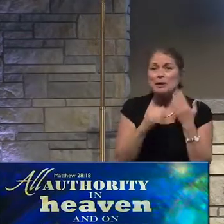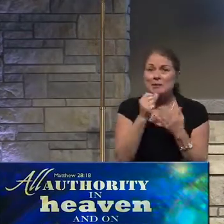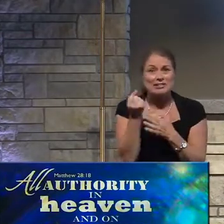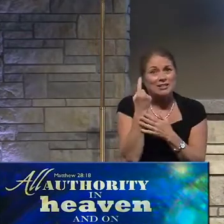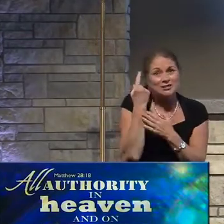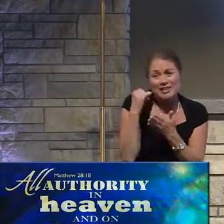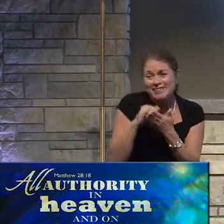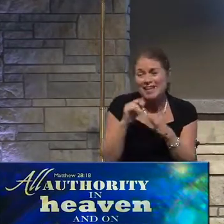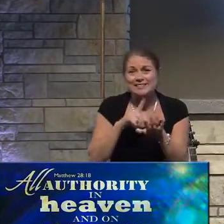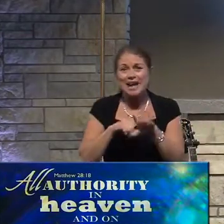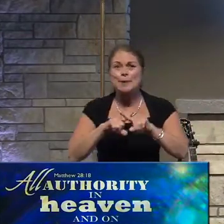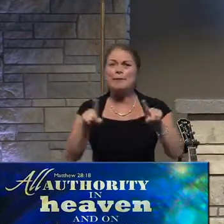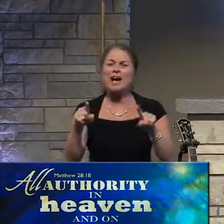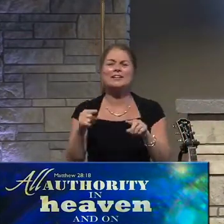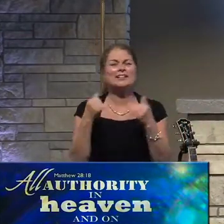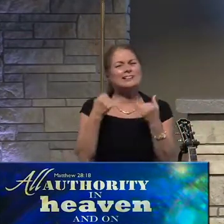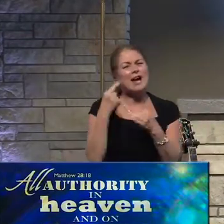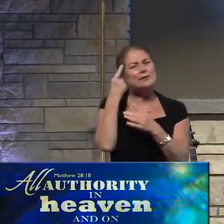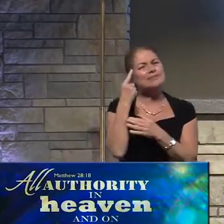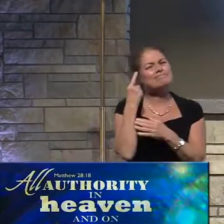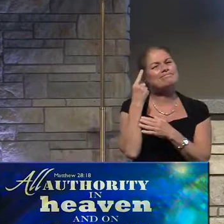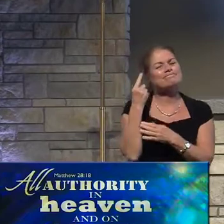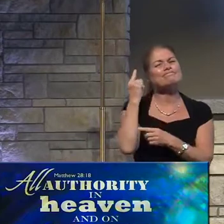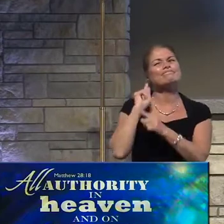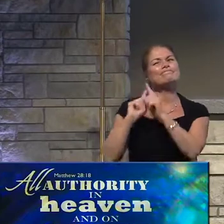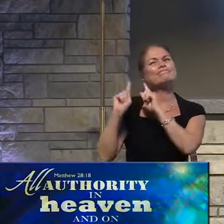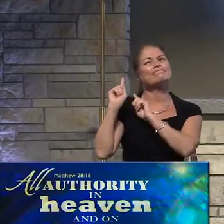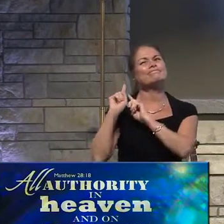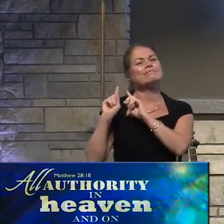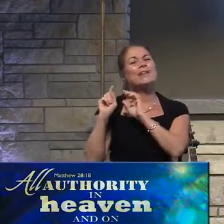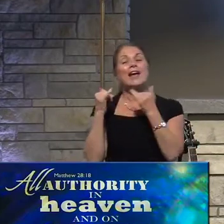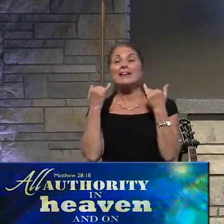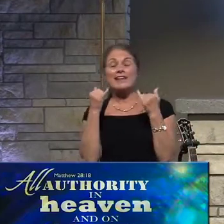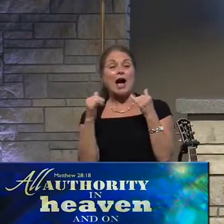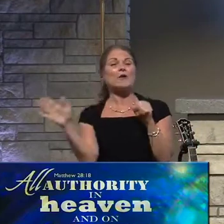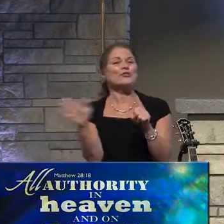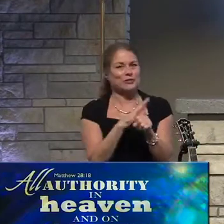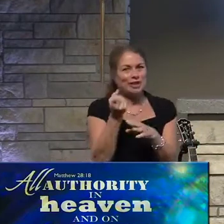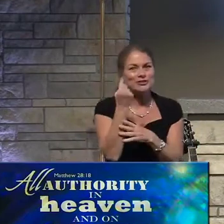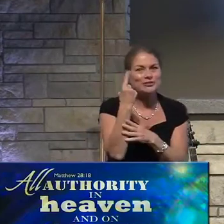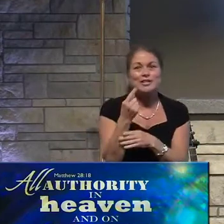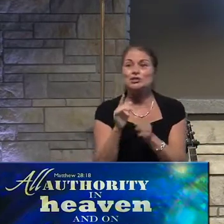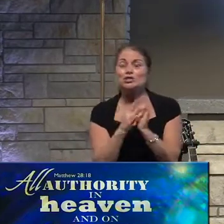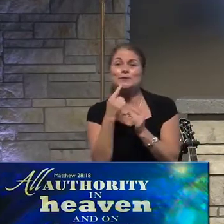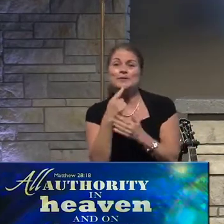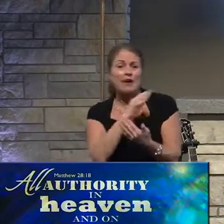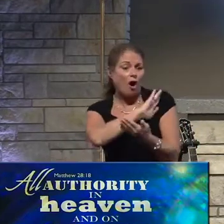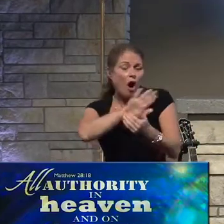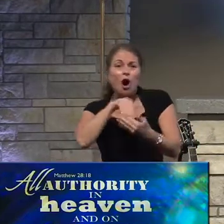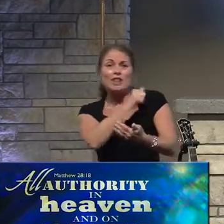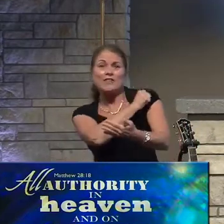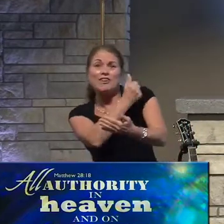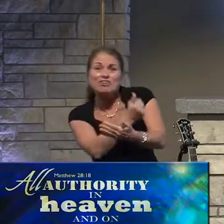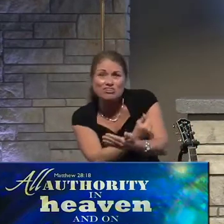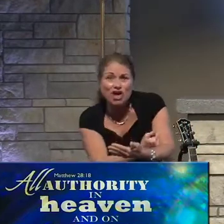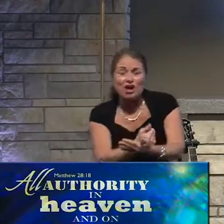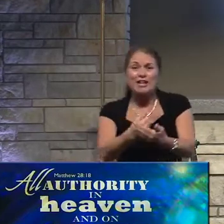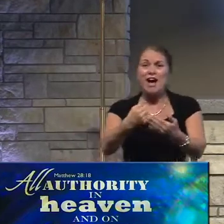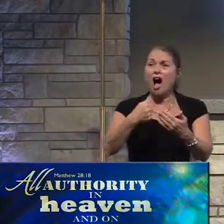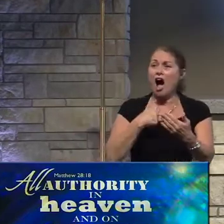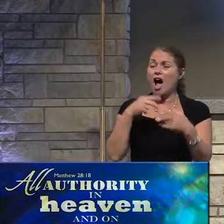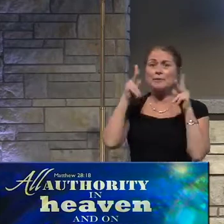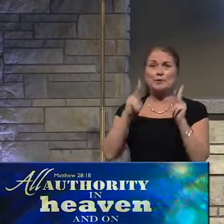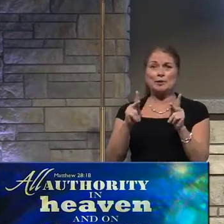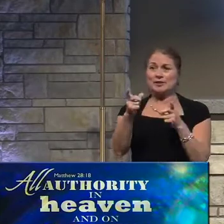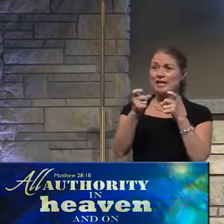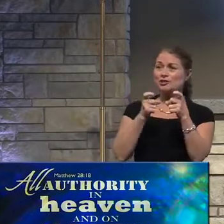that point, but as he thought back on it, now he fully understands it. Jesus was saying, all authority, I am sovereign. I am the one in